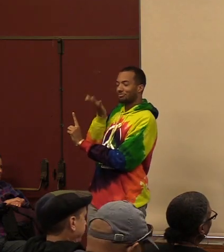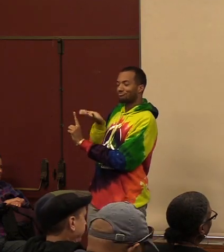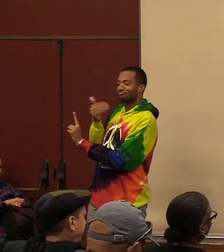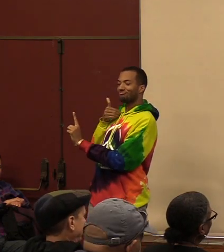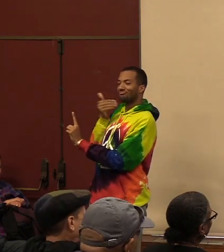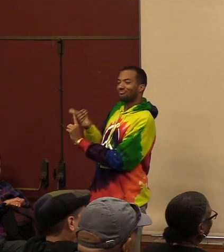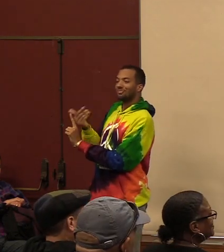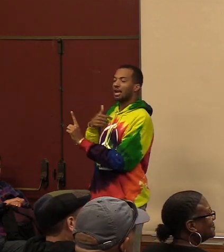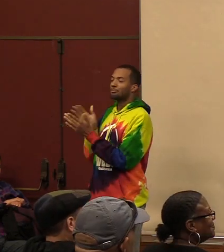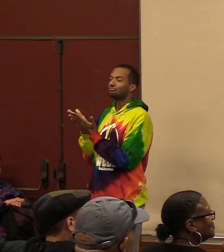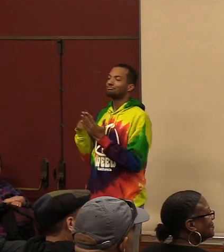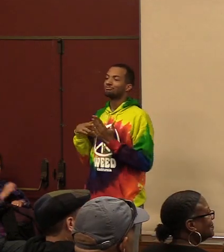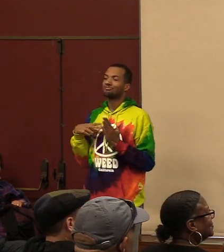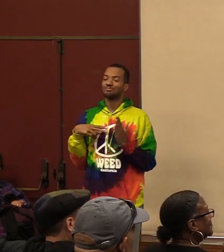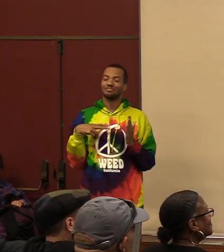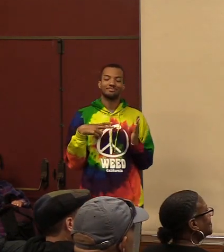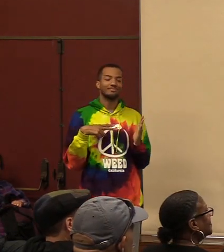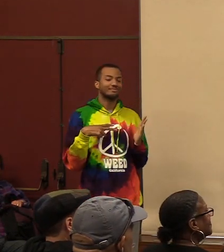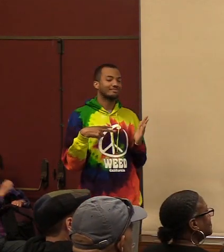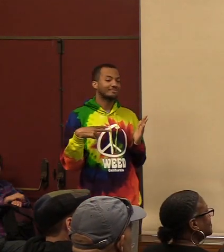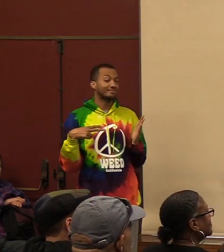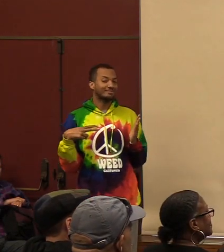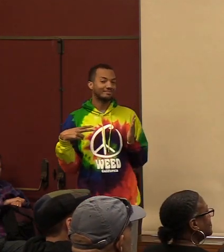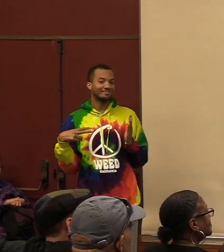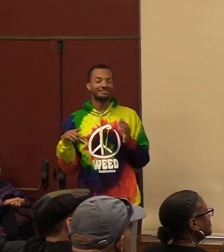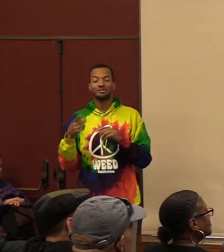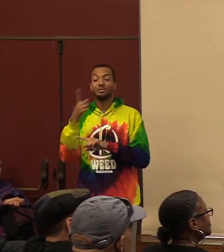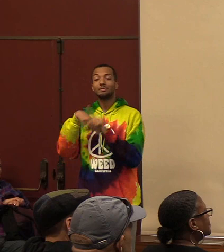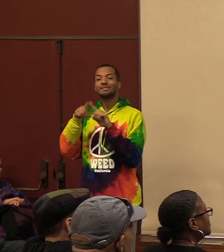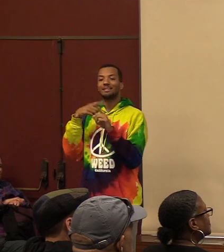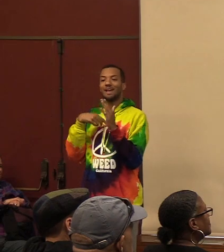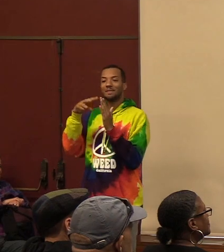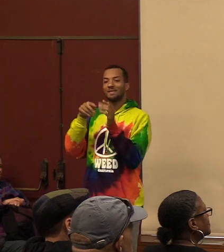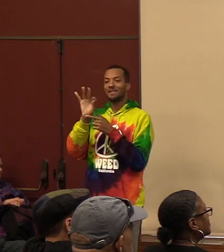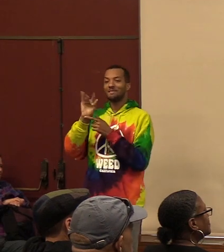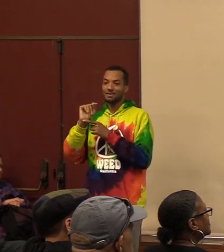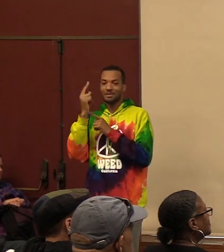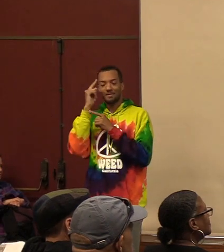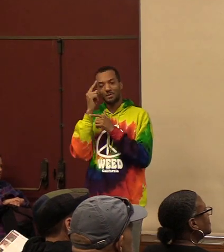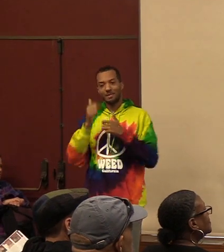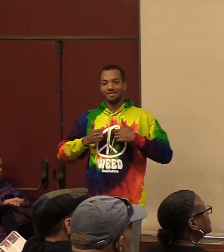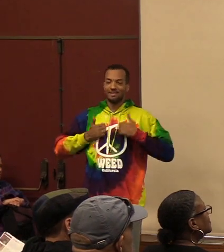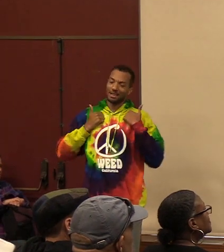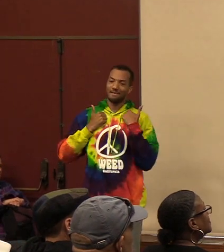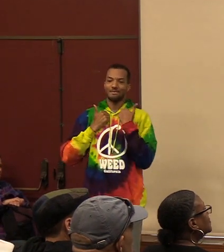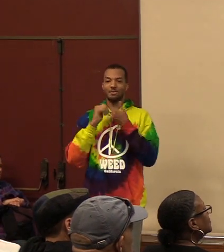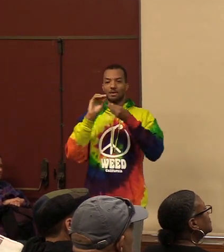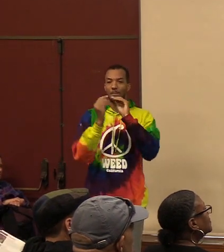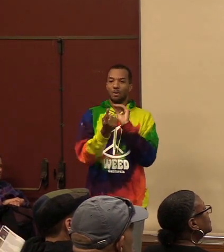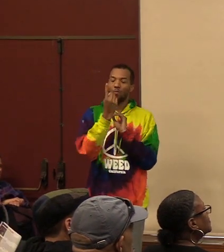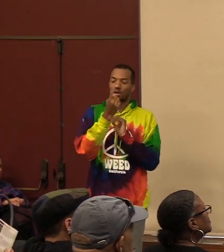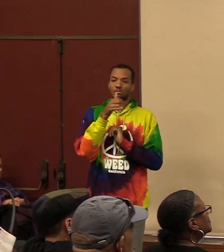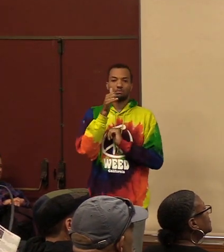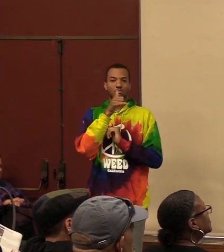okay, I'll read the books. But when I read Fit for Life, especially Volume 1, it